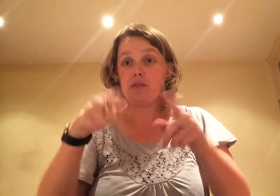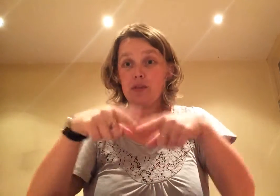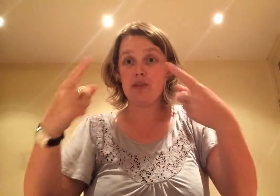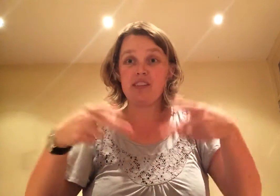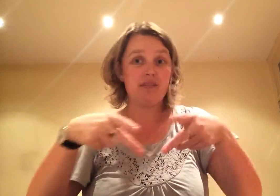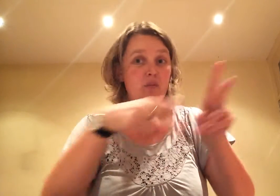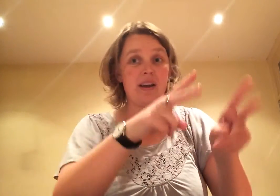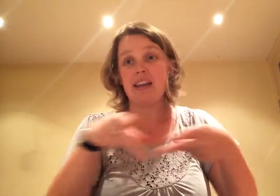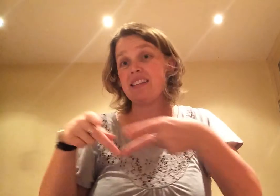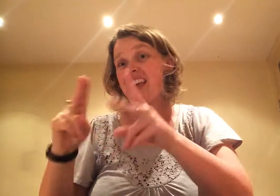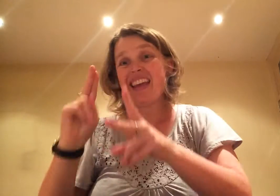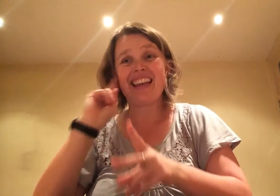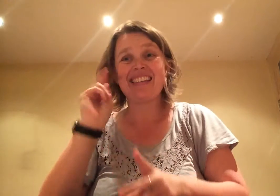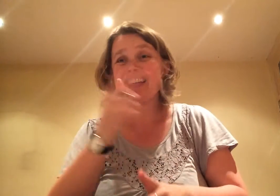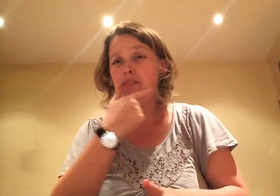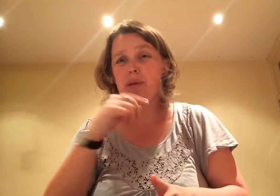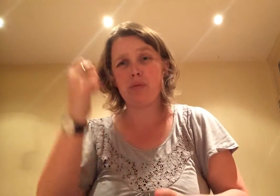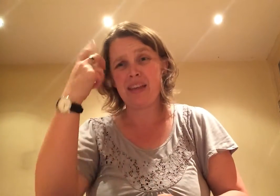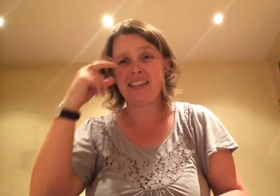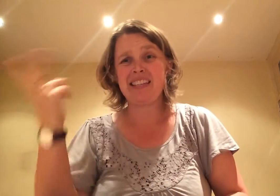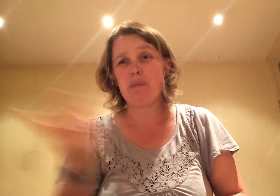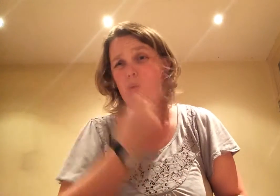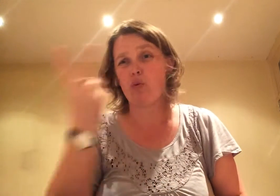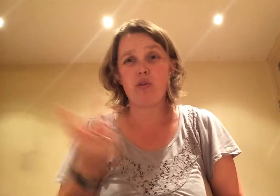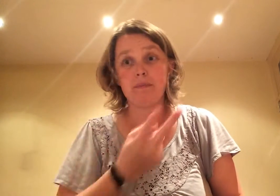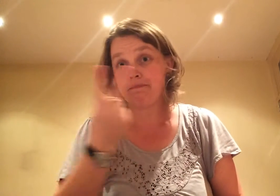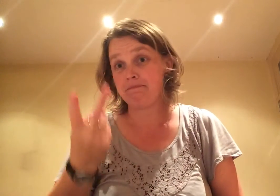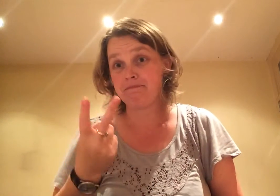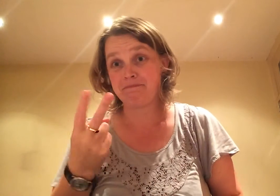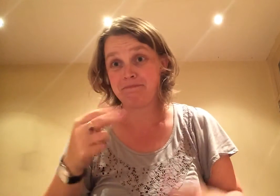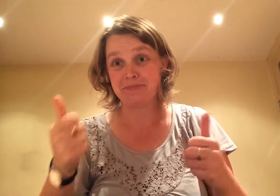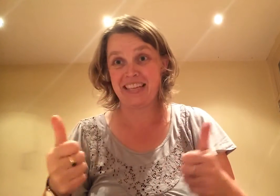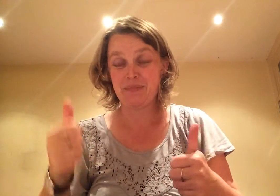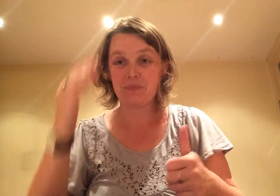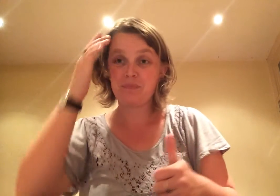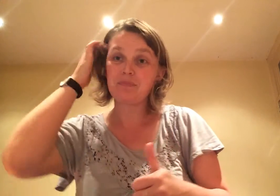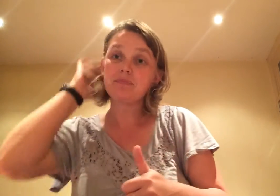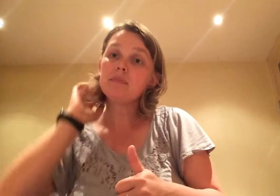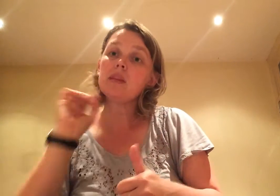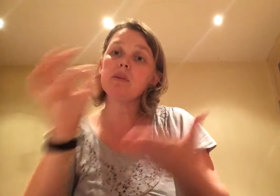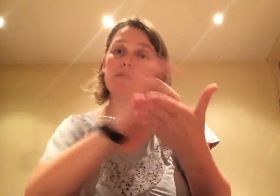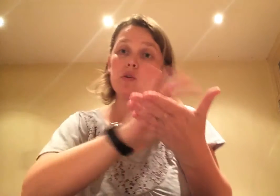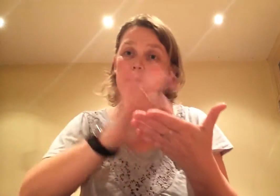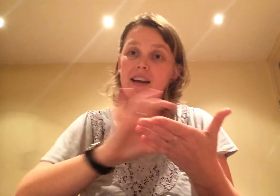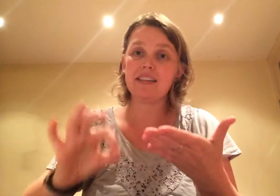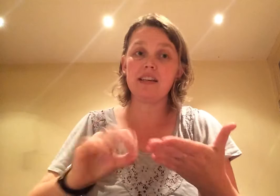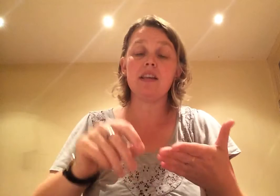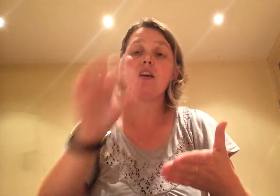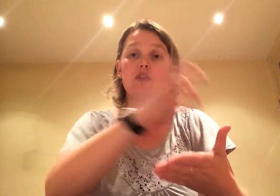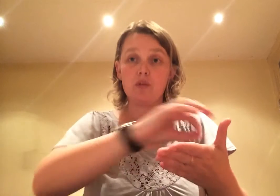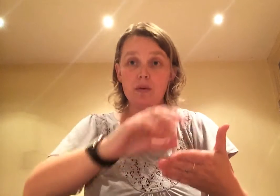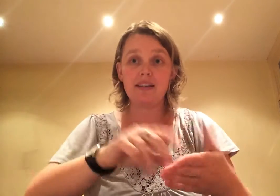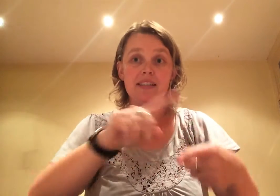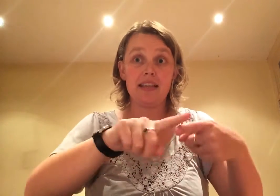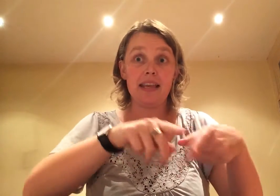two different ways, and deaf people, they understand both. Okay? But if you're writing it, you write it the